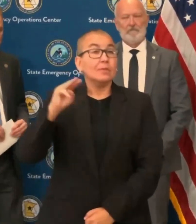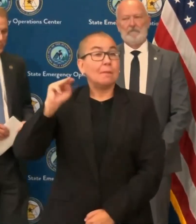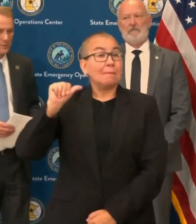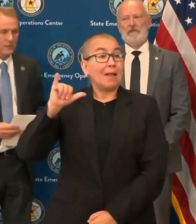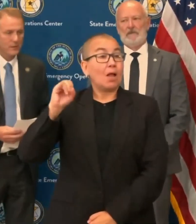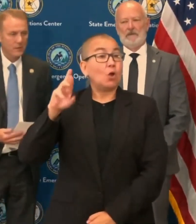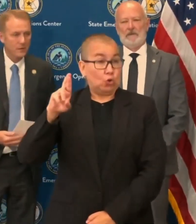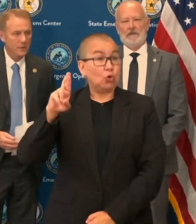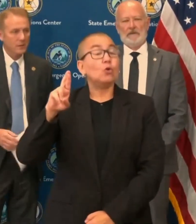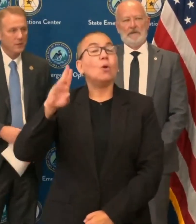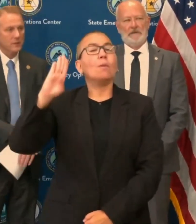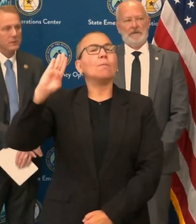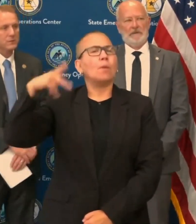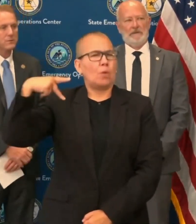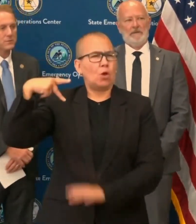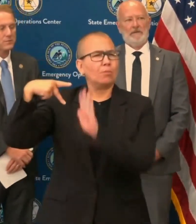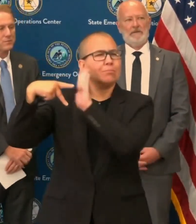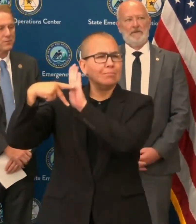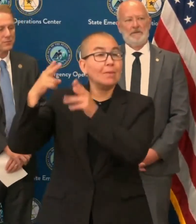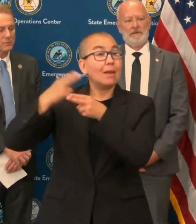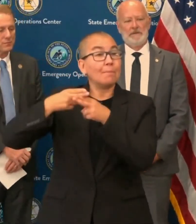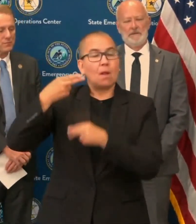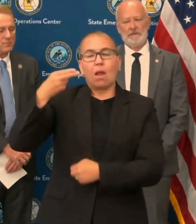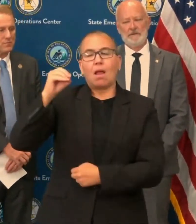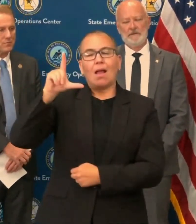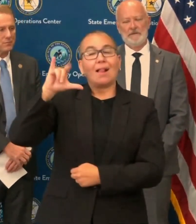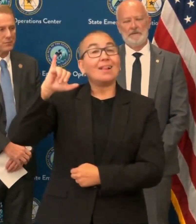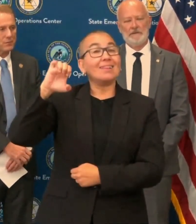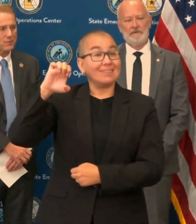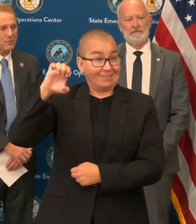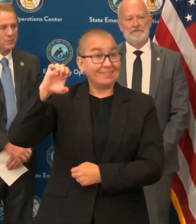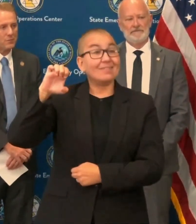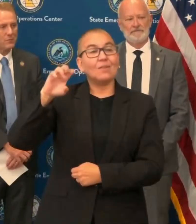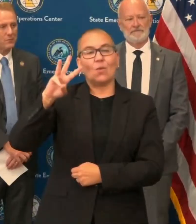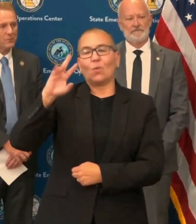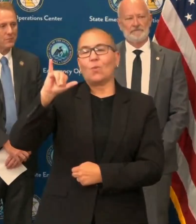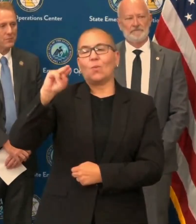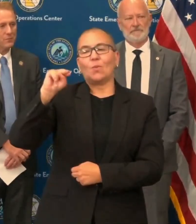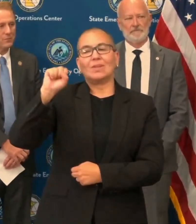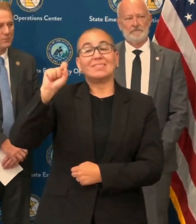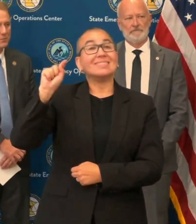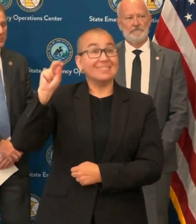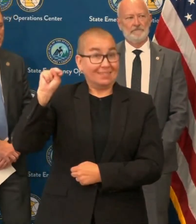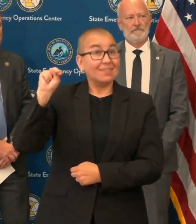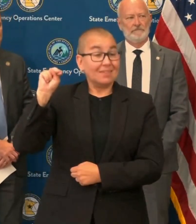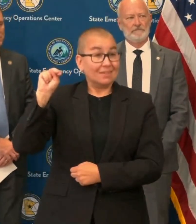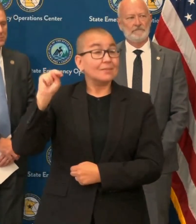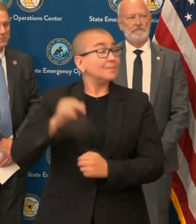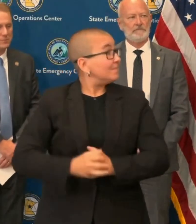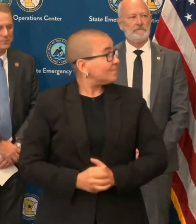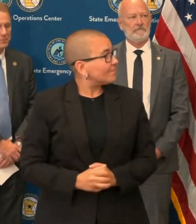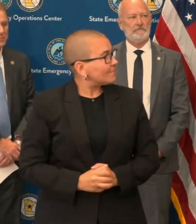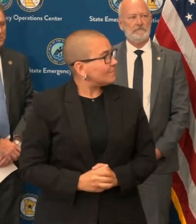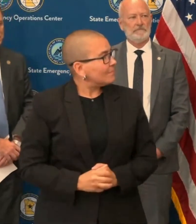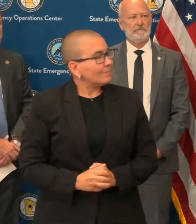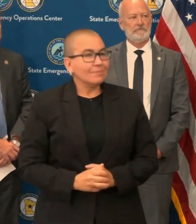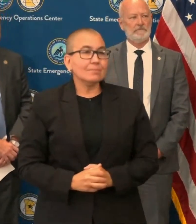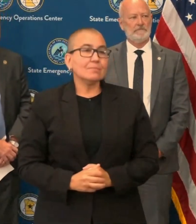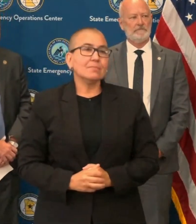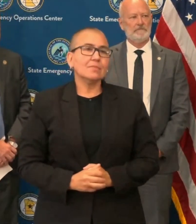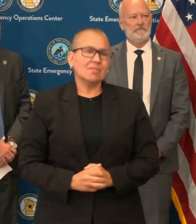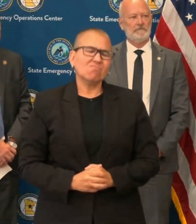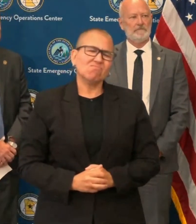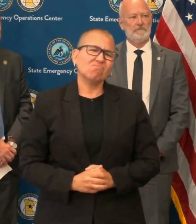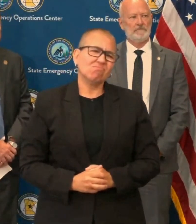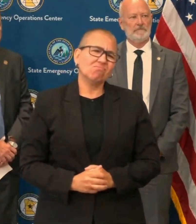So hi, my name is Hollis Winston, Mayor of the City of Brooklyn Park. First, I want to extend my prayers to